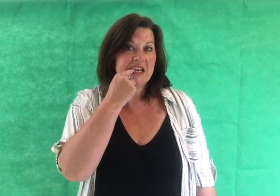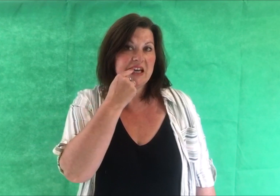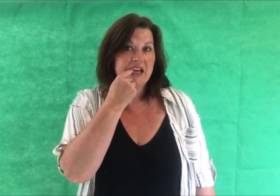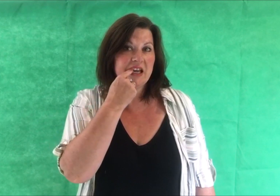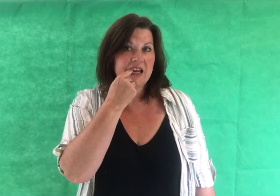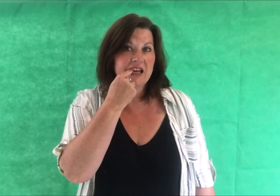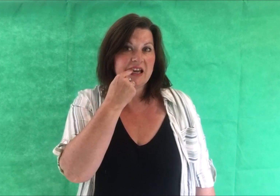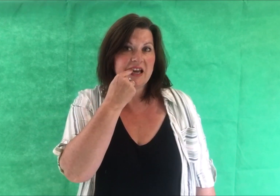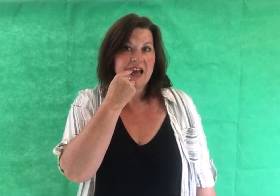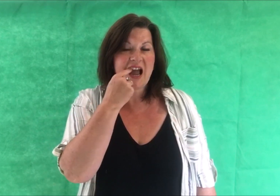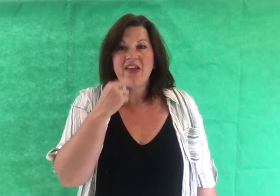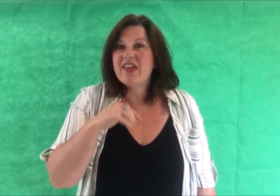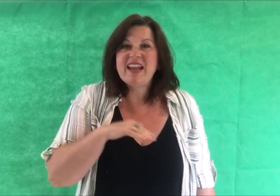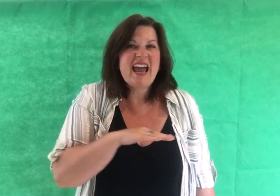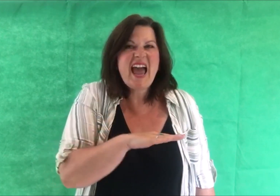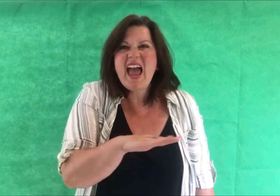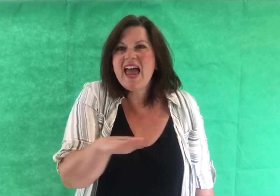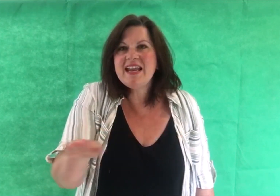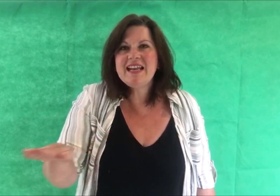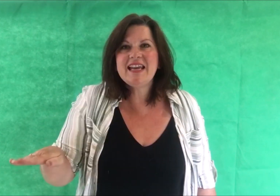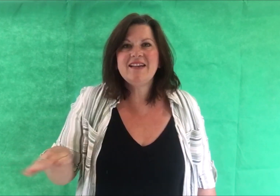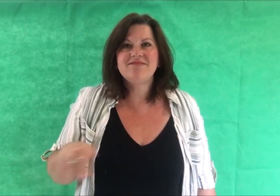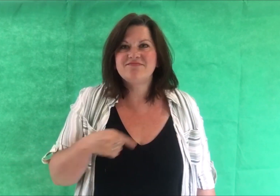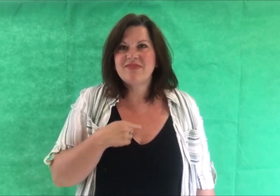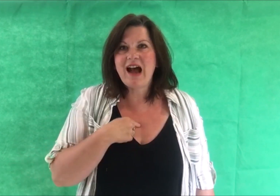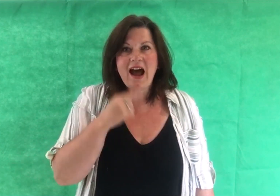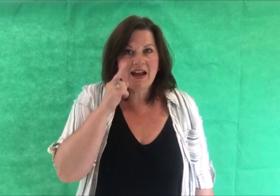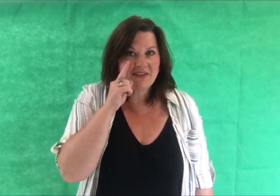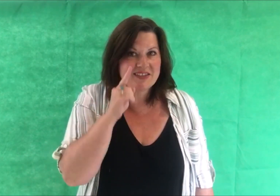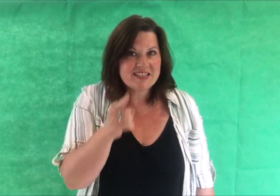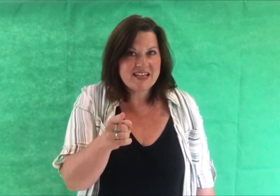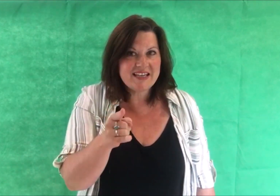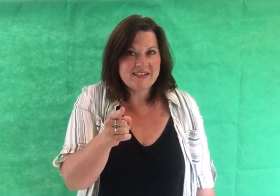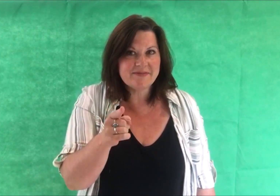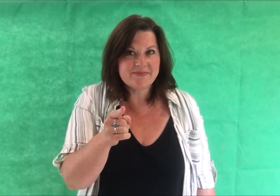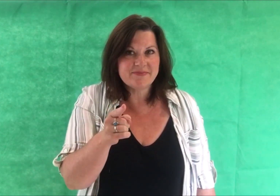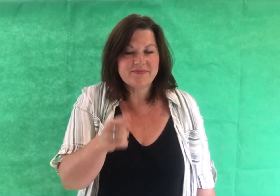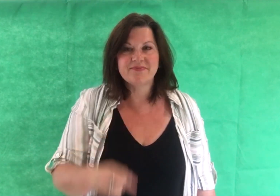sweeter than any I've seen.